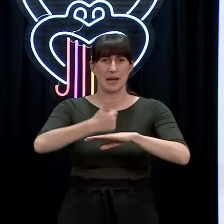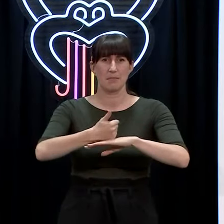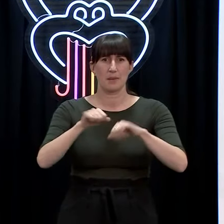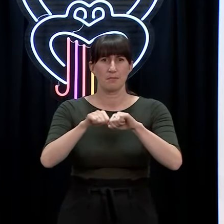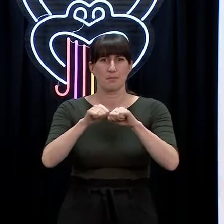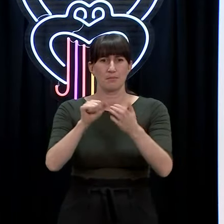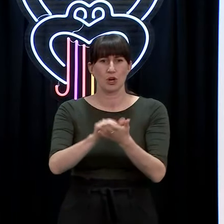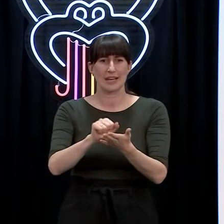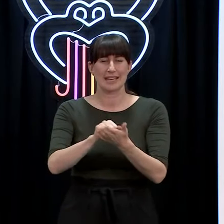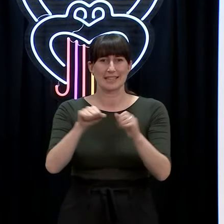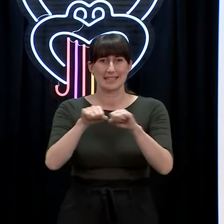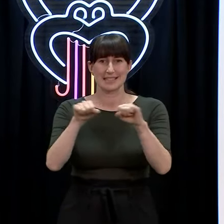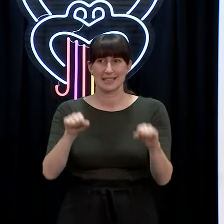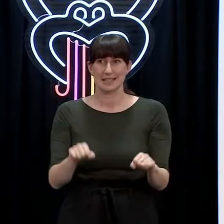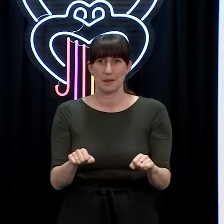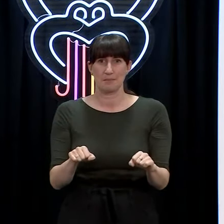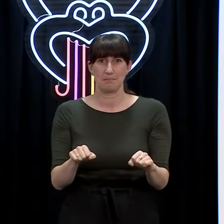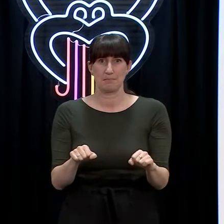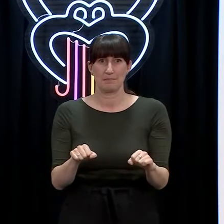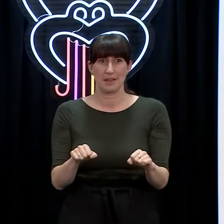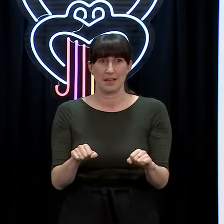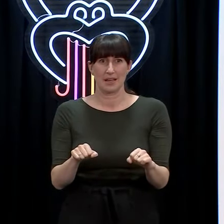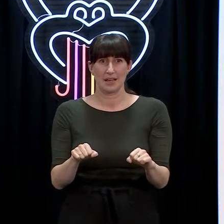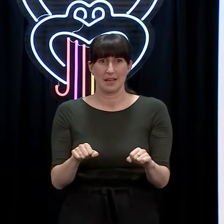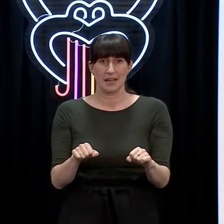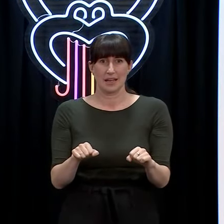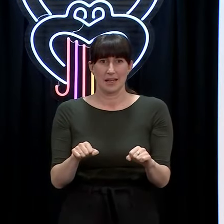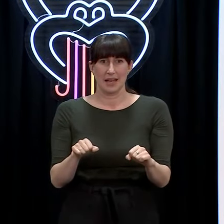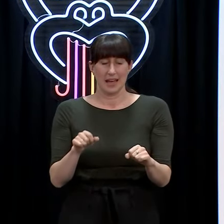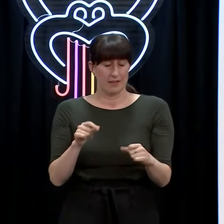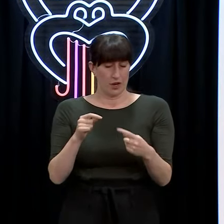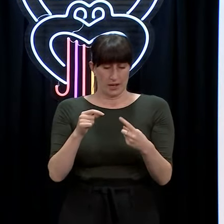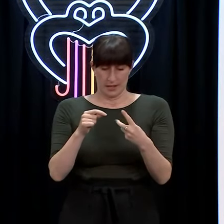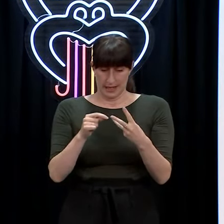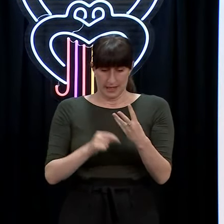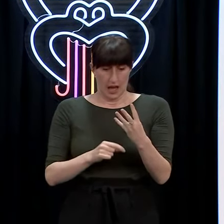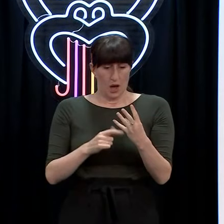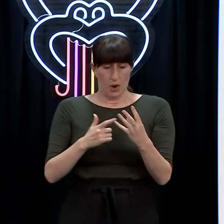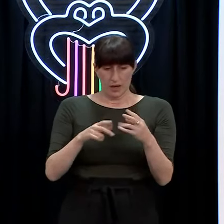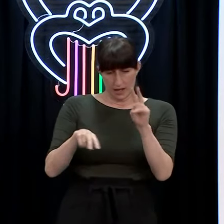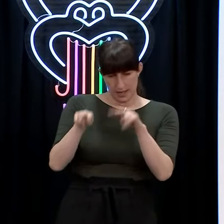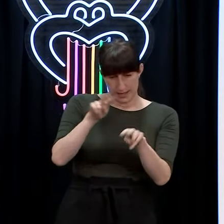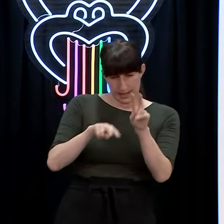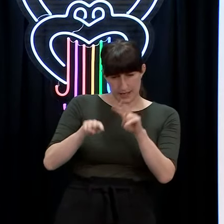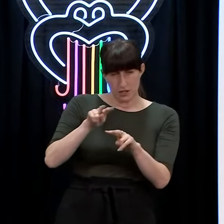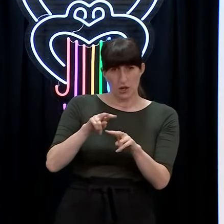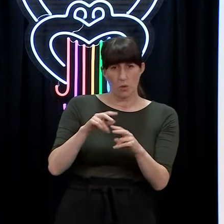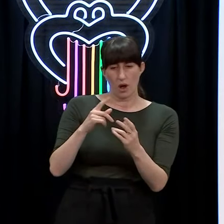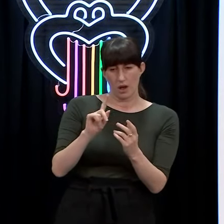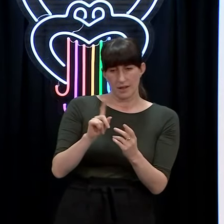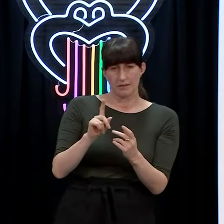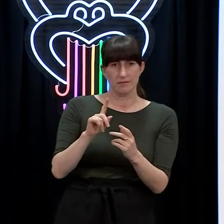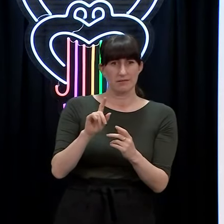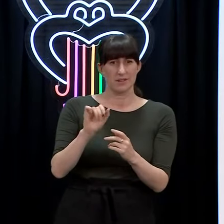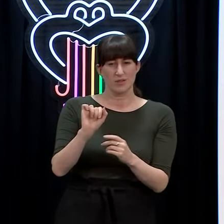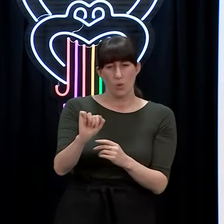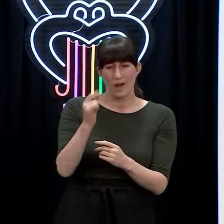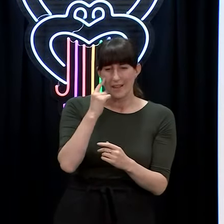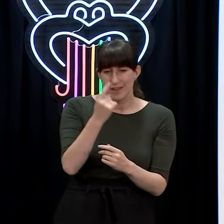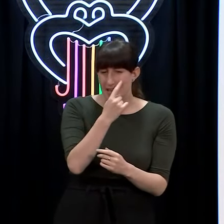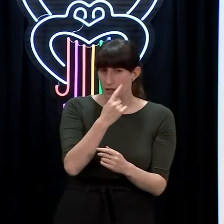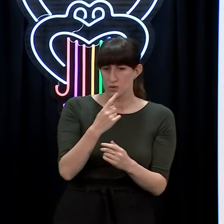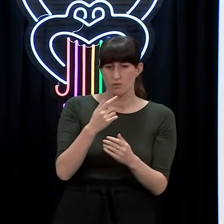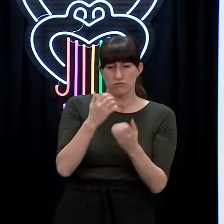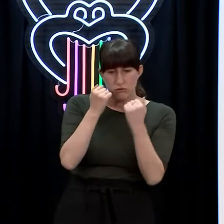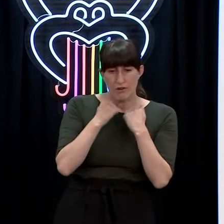based on, what would effectively be quite a detailed needs assessment, where people would have to be able to produce evidence that could be